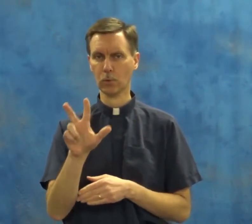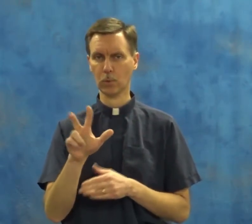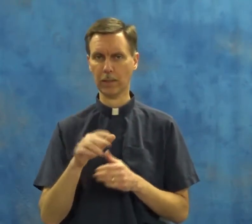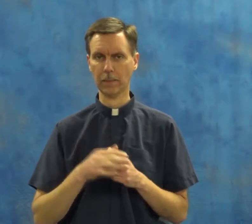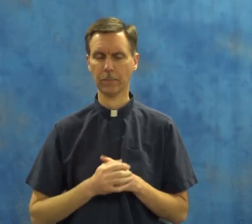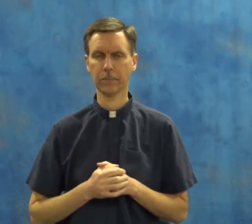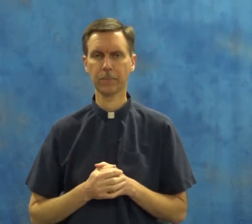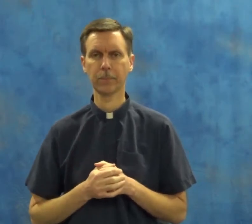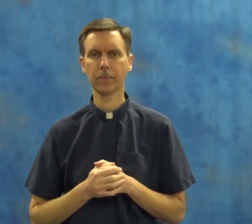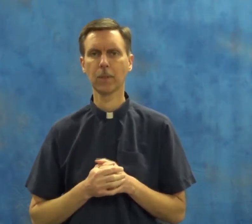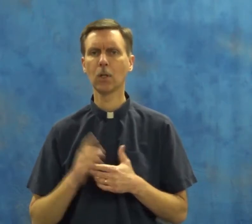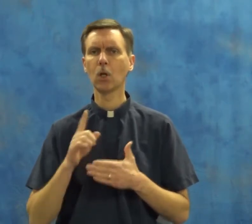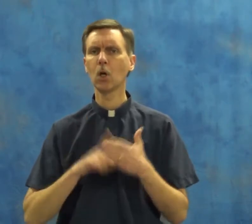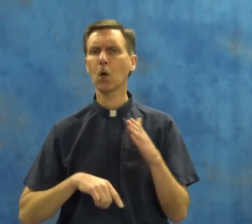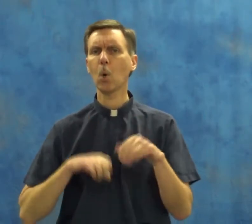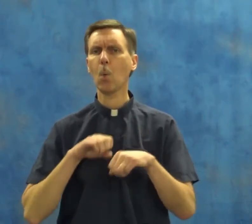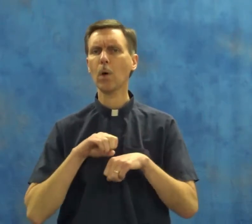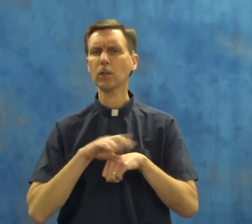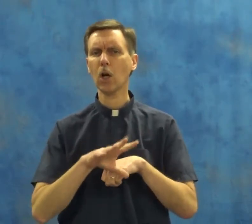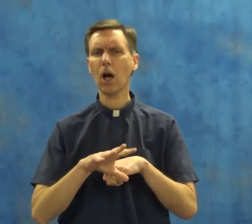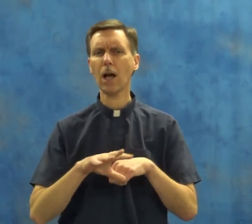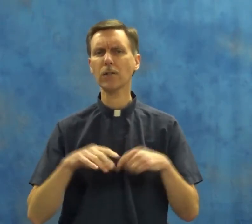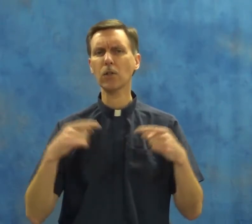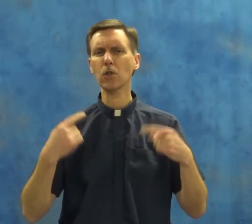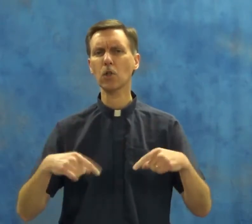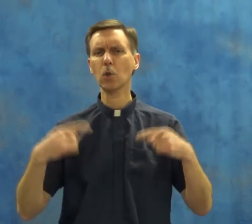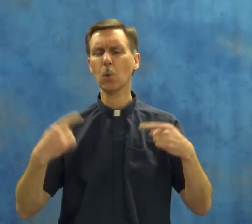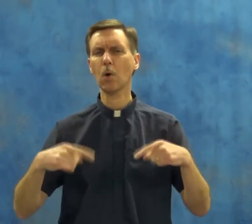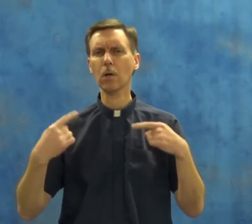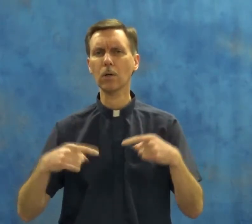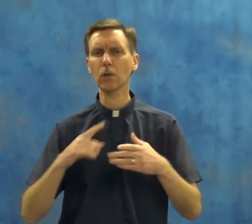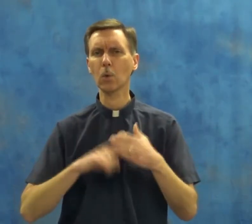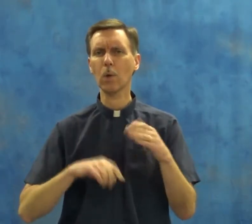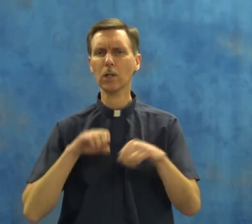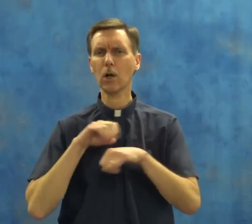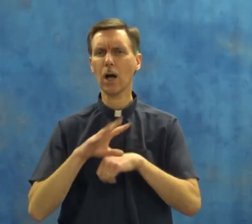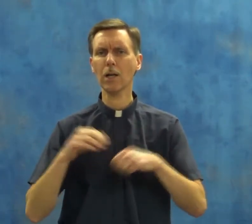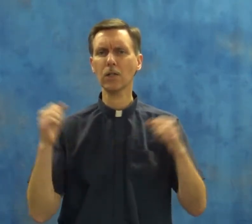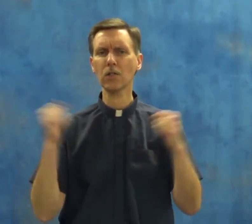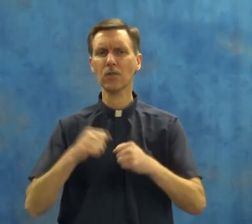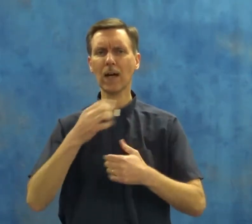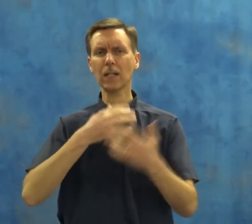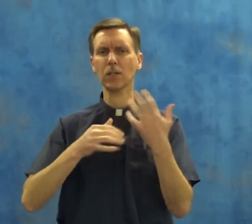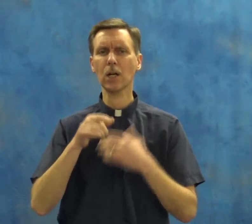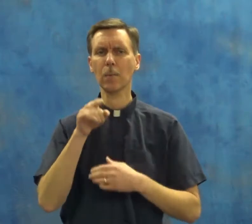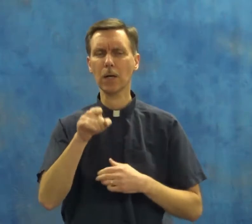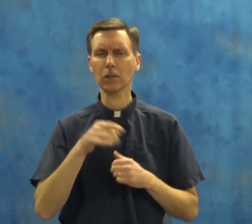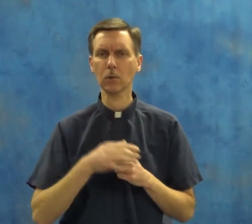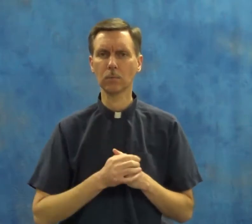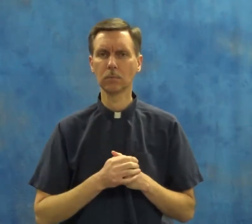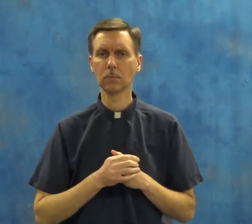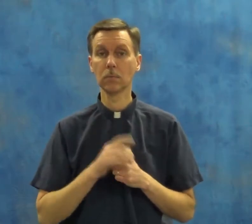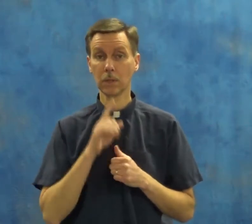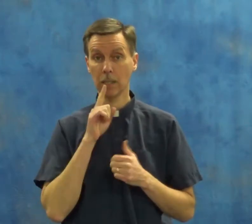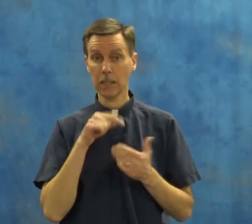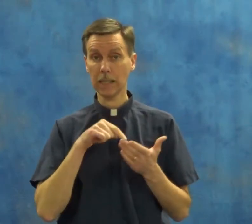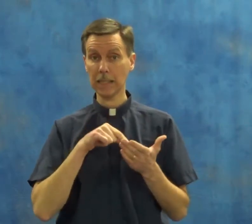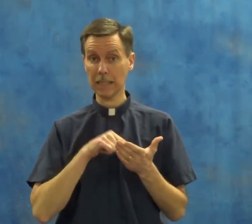3. What causes quarrels? What causes fights among you? Isn't